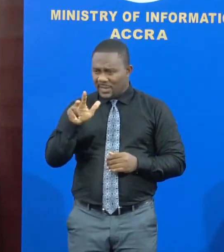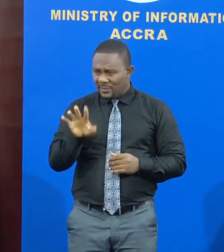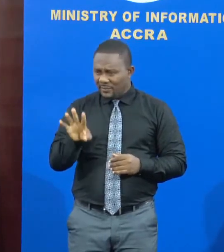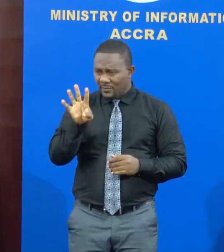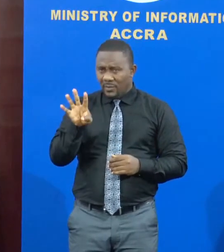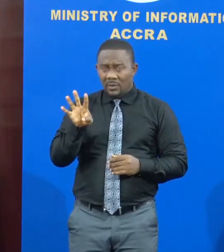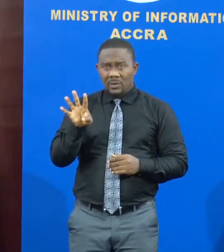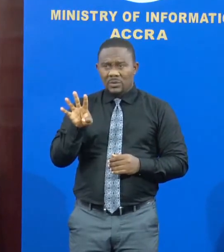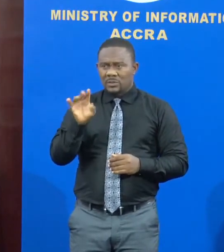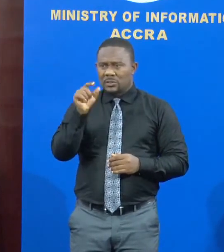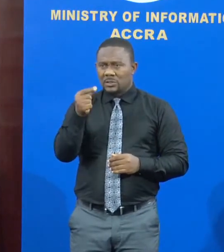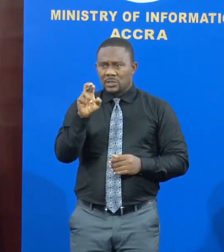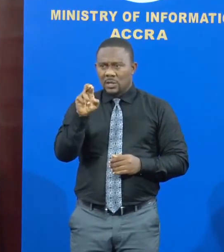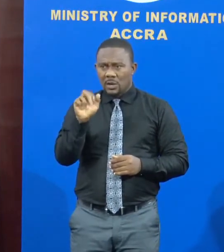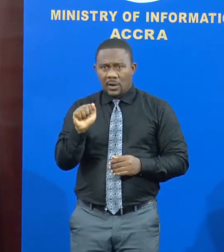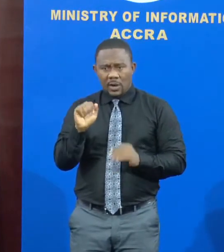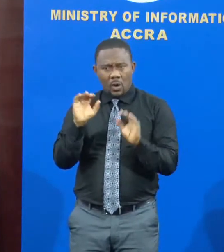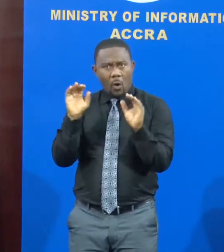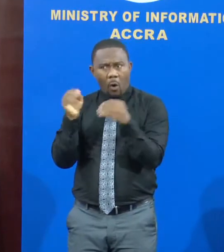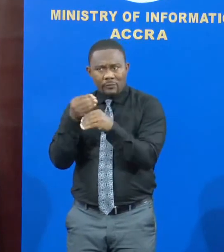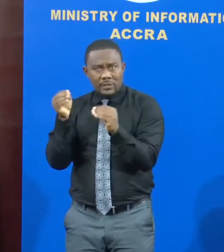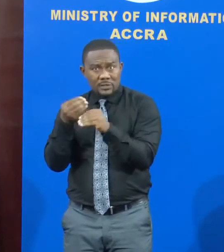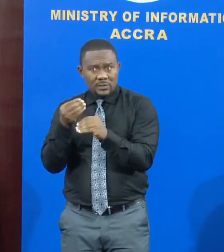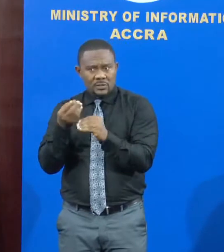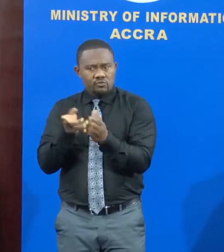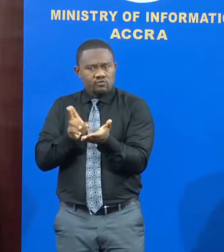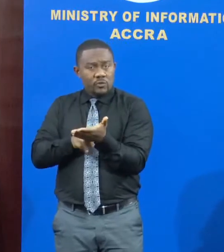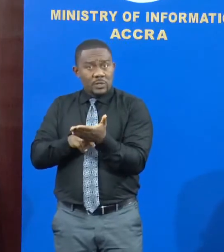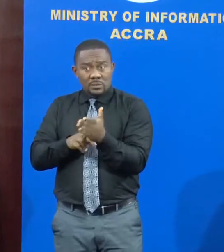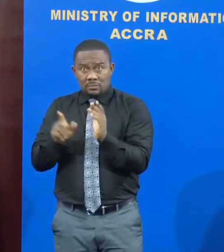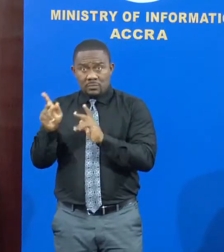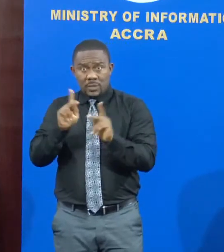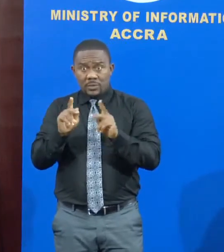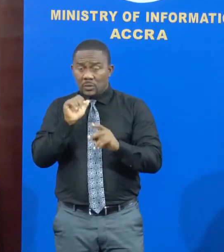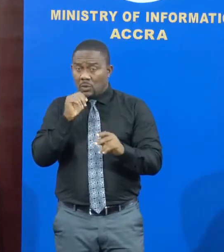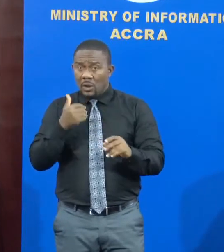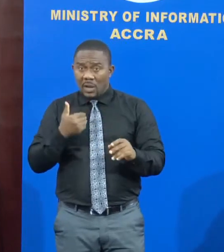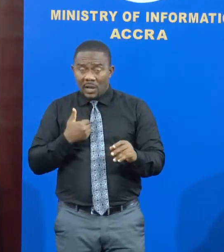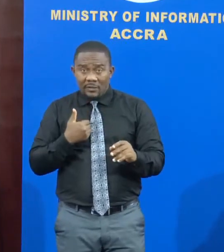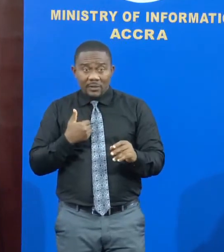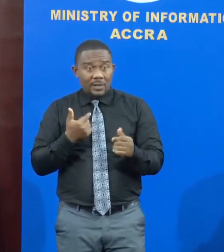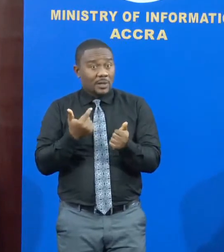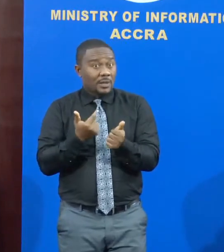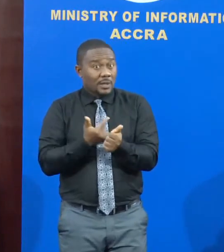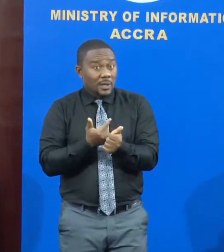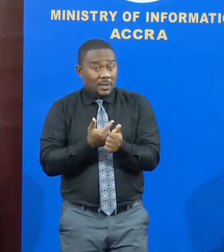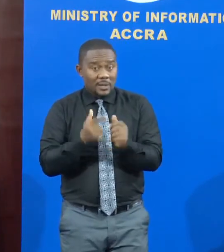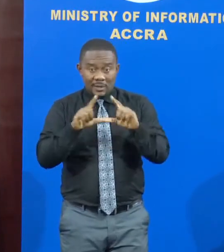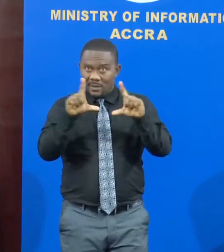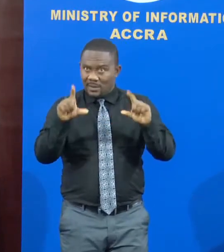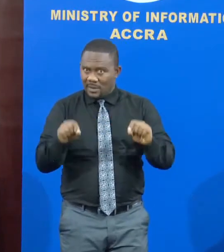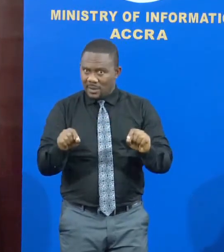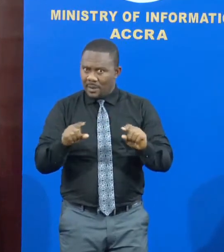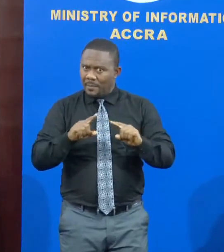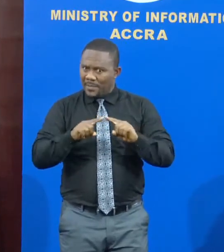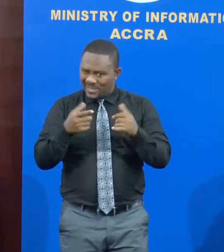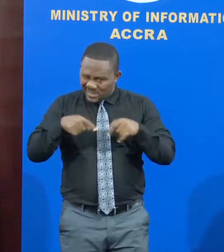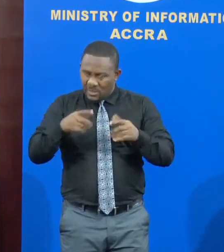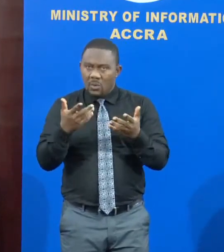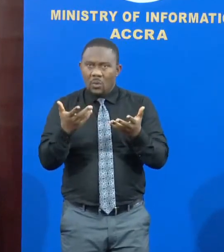GRA offices across the country registering individuals who do not have the Ghana card but who desire to transact